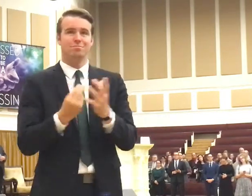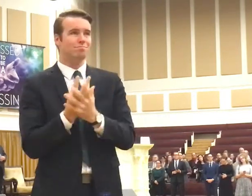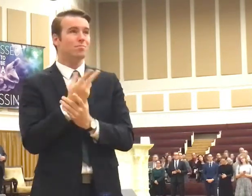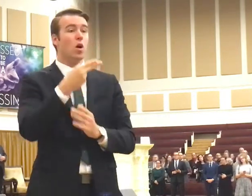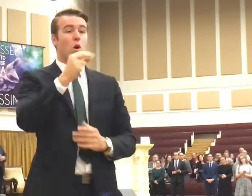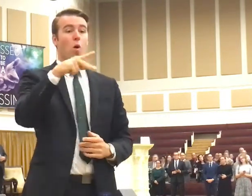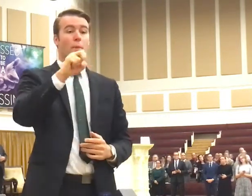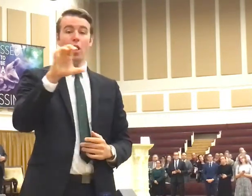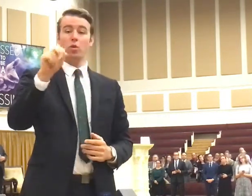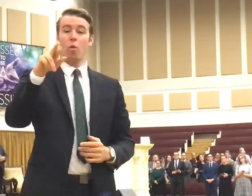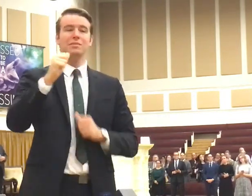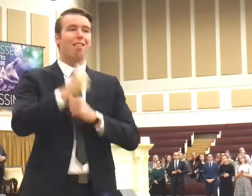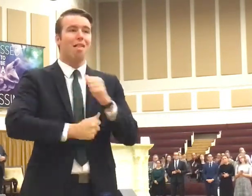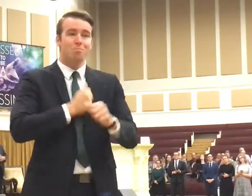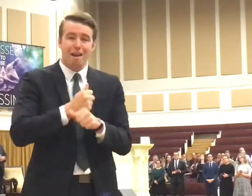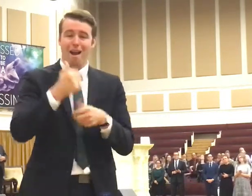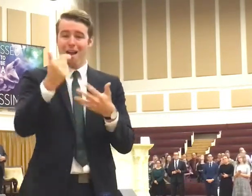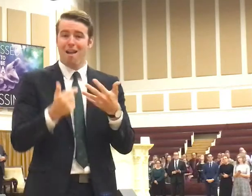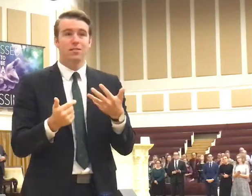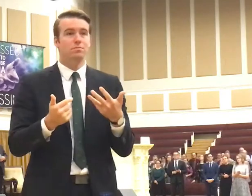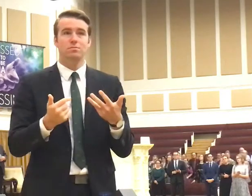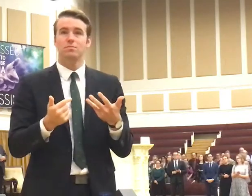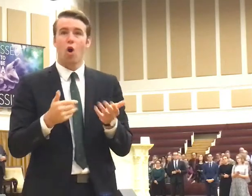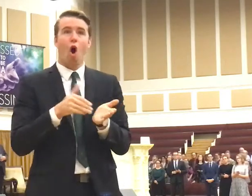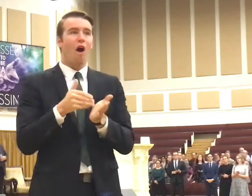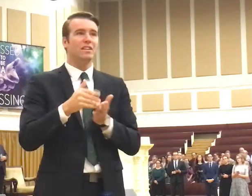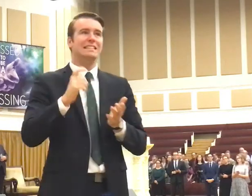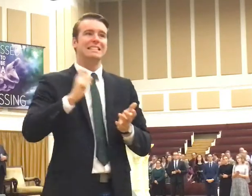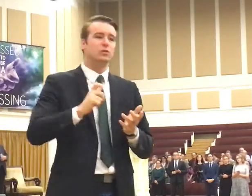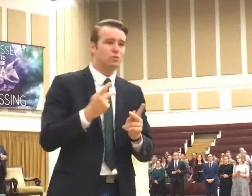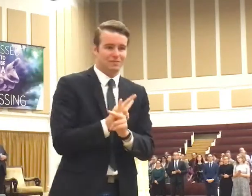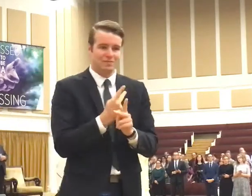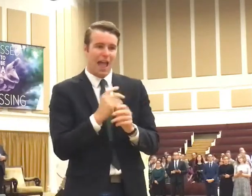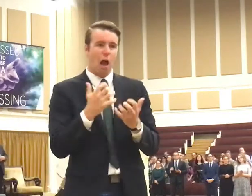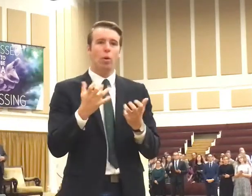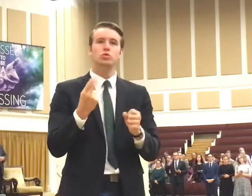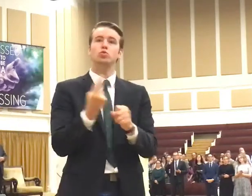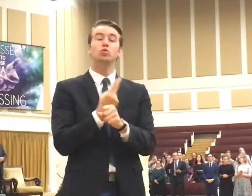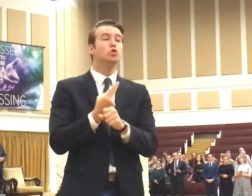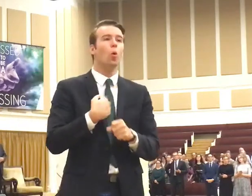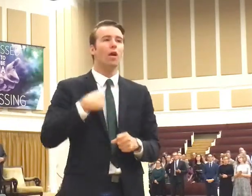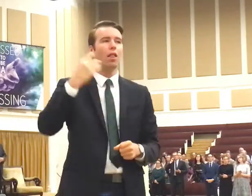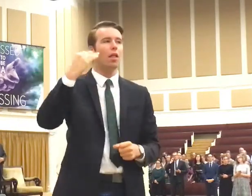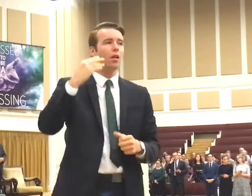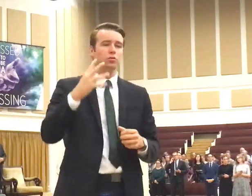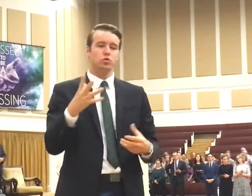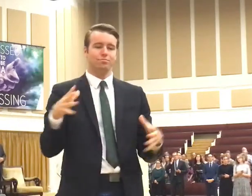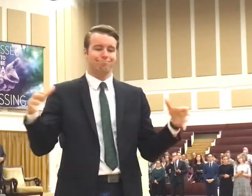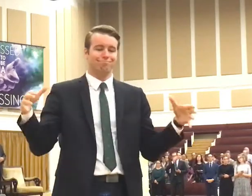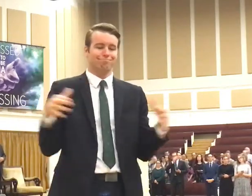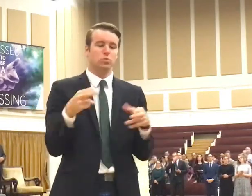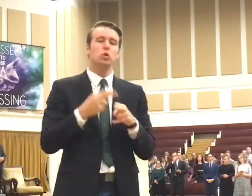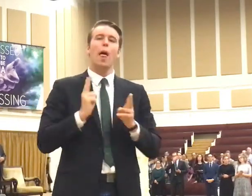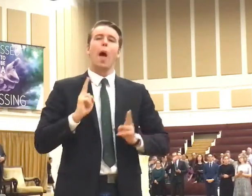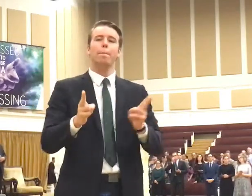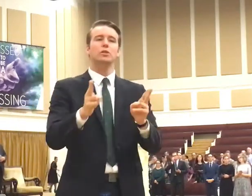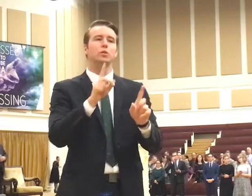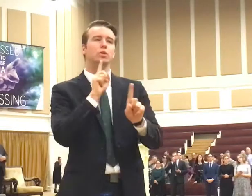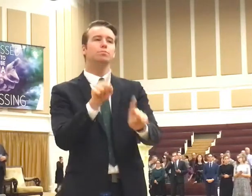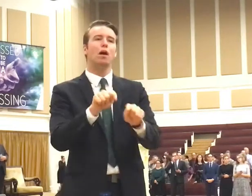Hope Corps alumni and different things are looking. We're looking at putting together a crisis team, emergency response